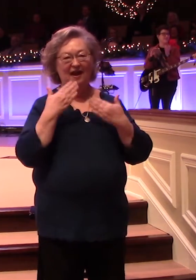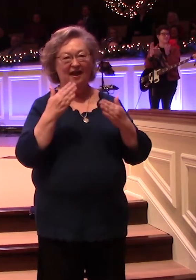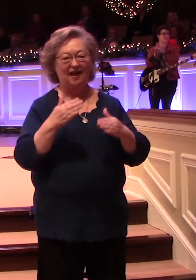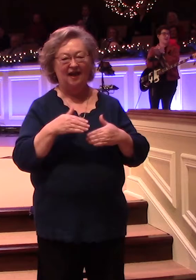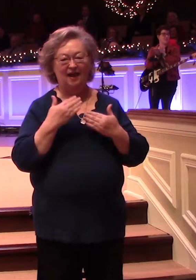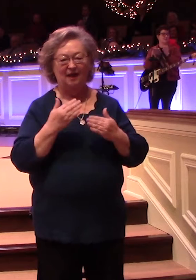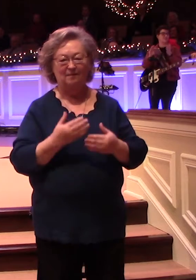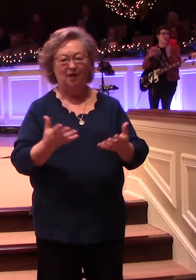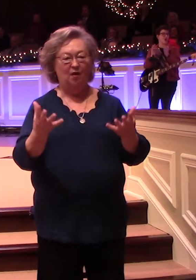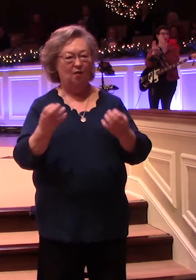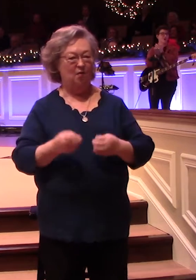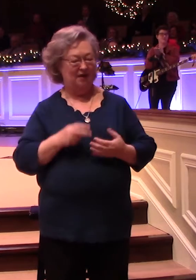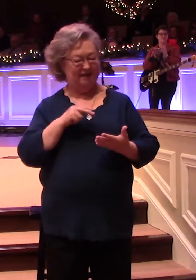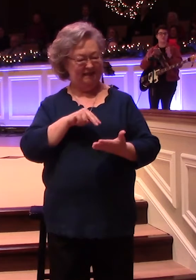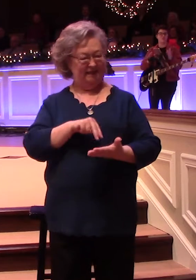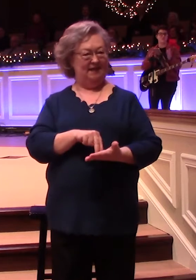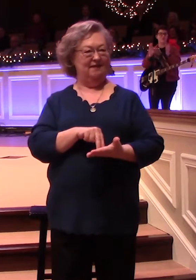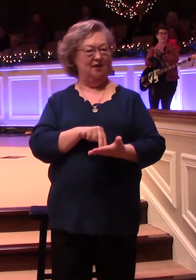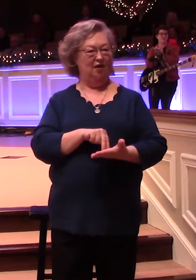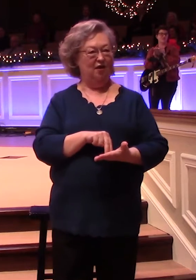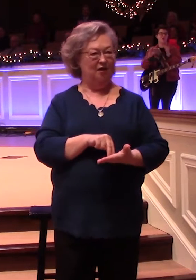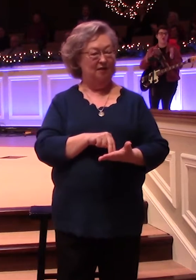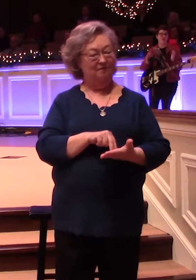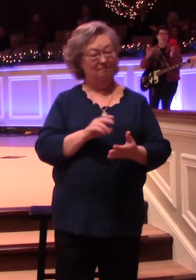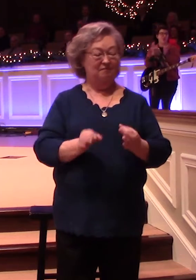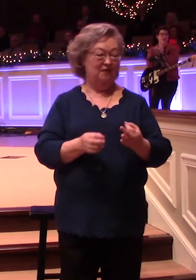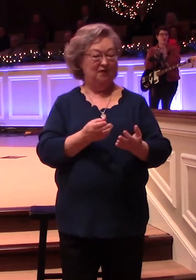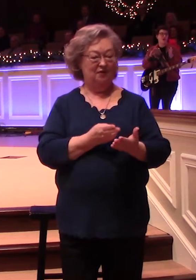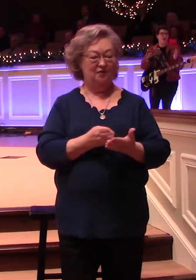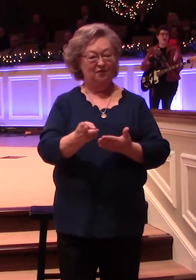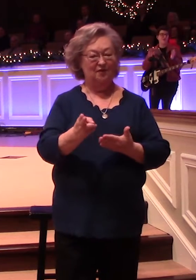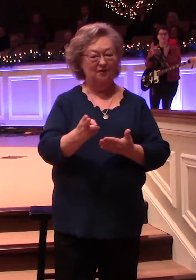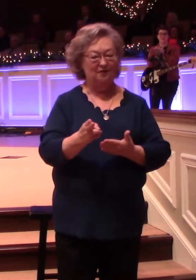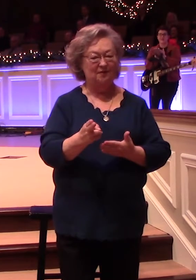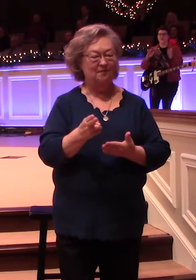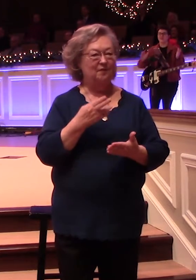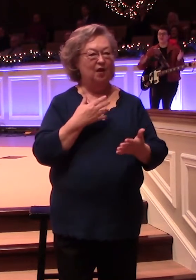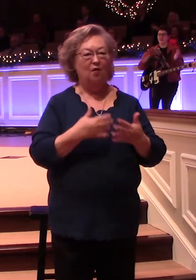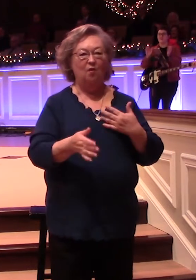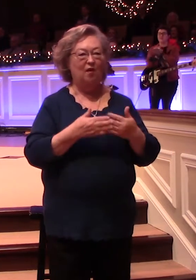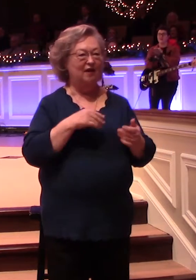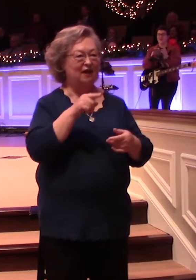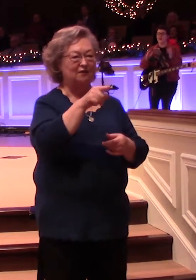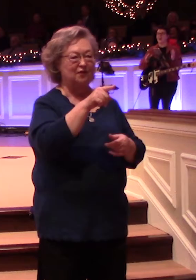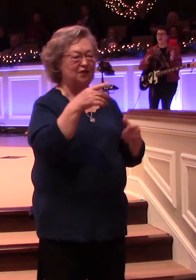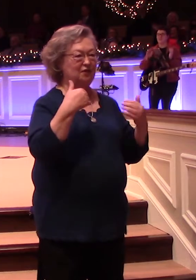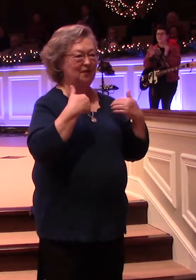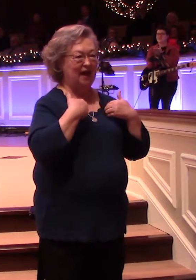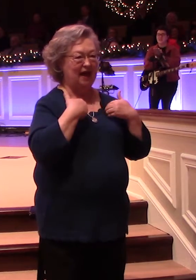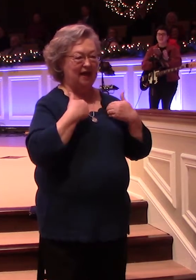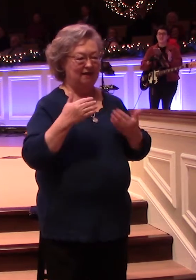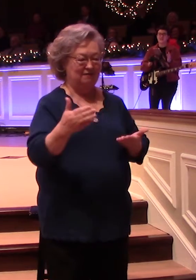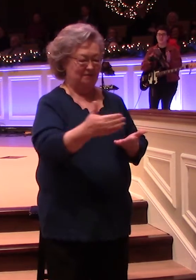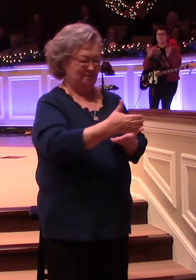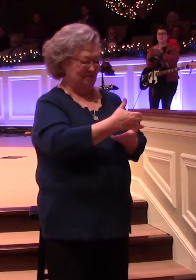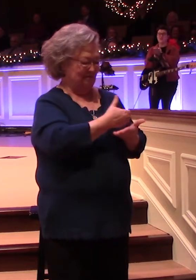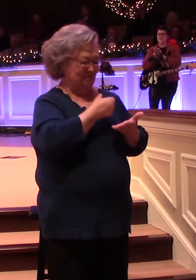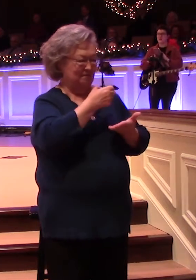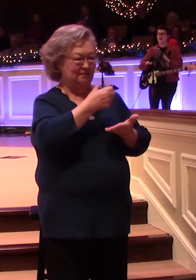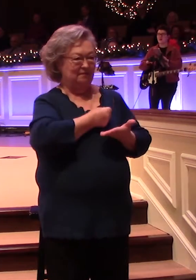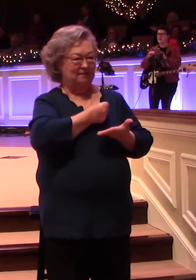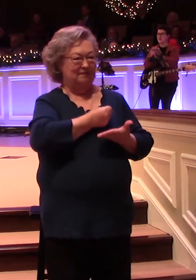Stand taller if the truth were told. Take whatever you have and give it away.